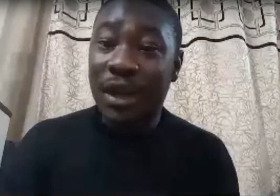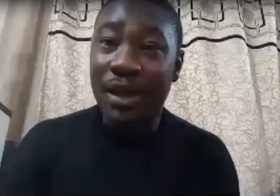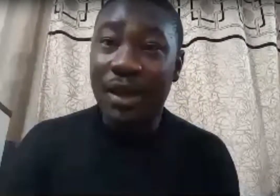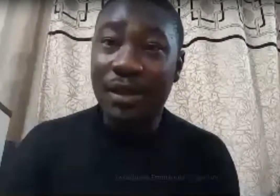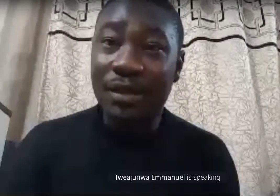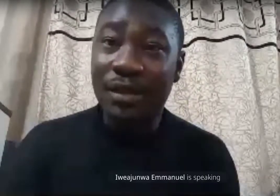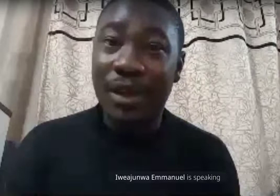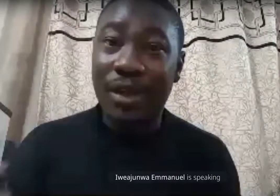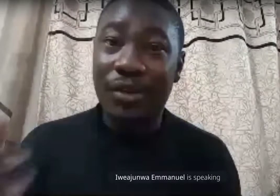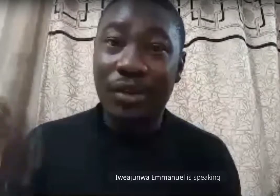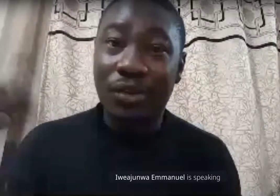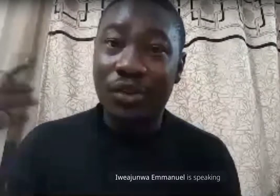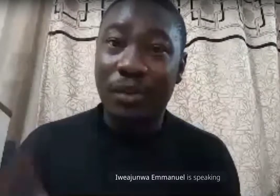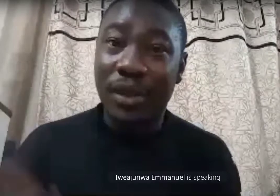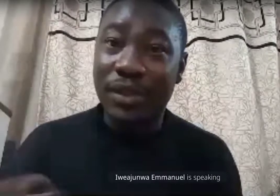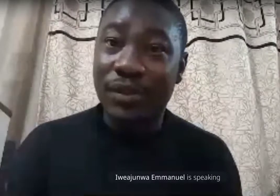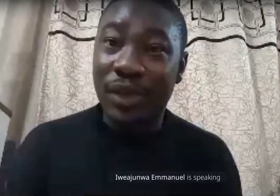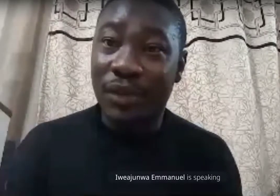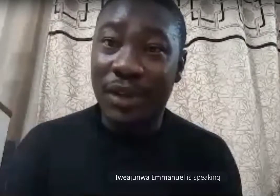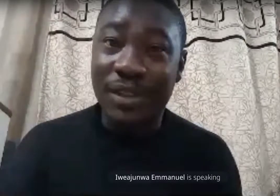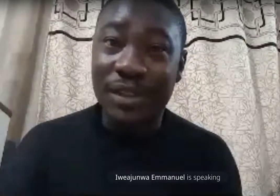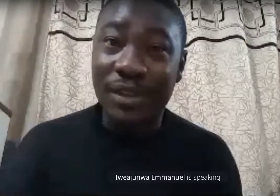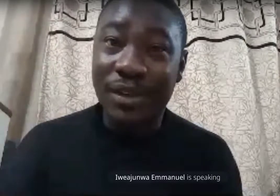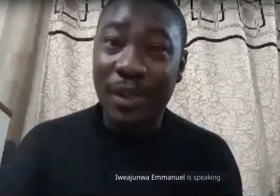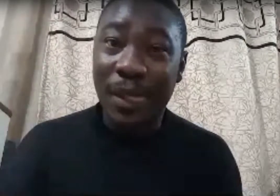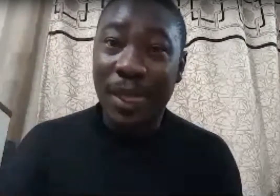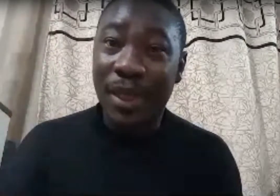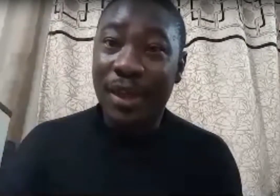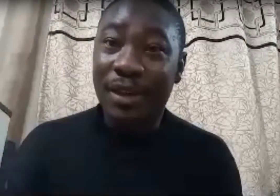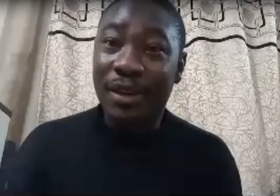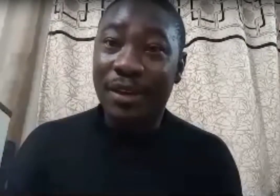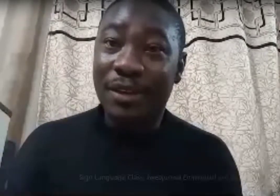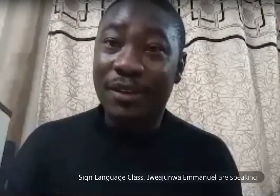to reconstruct your wickedness, Abi?